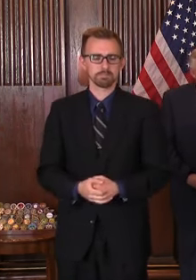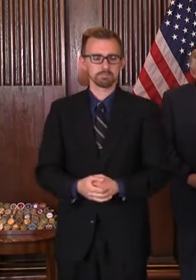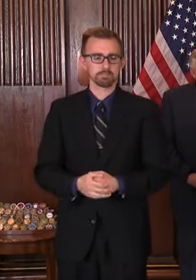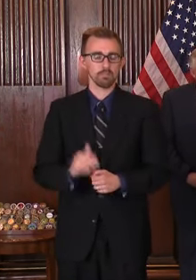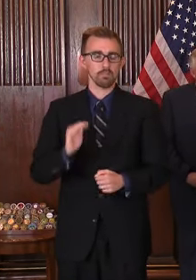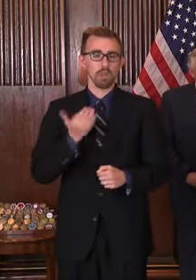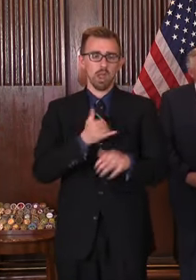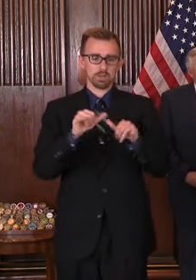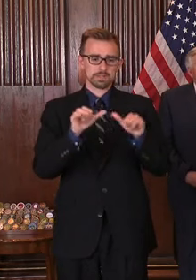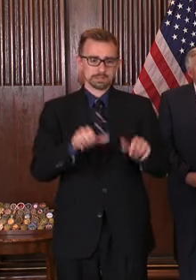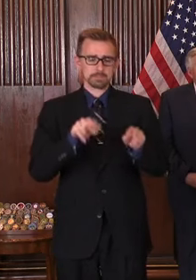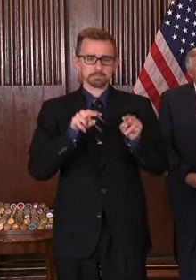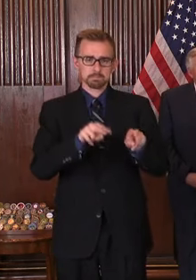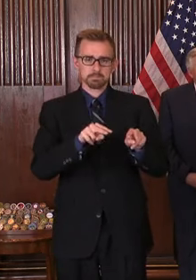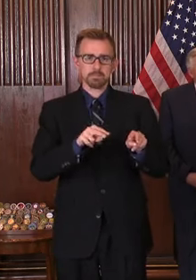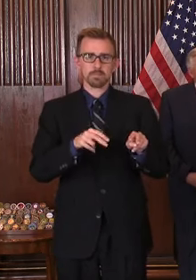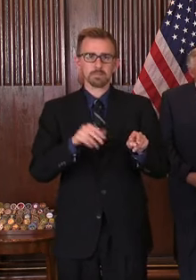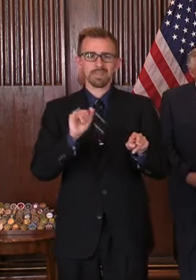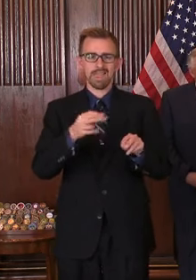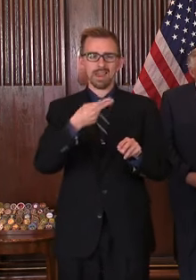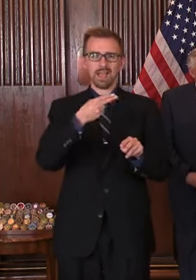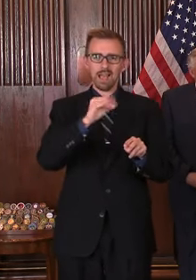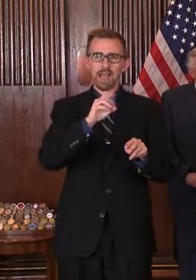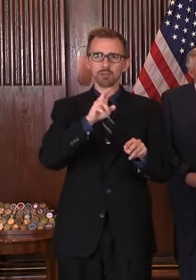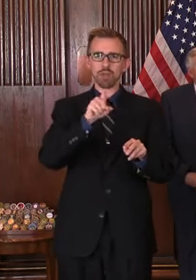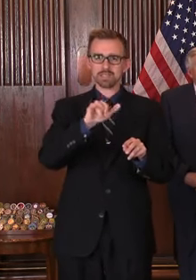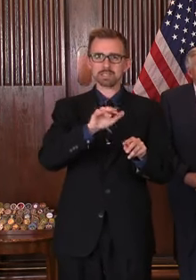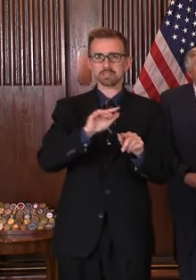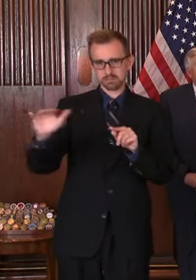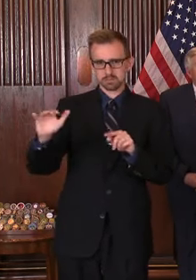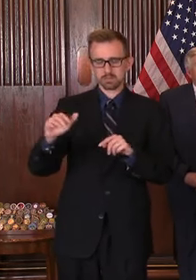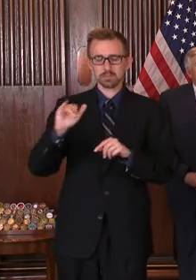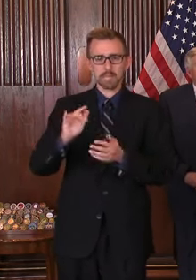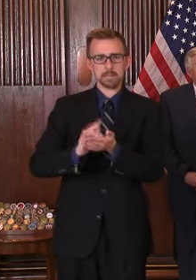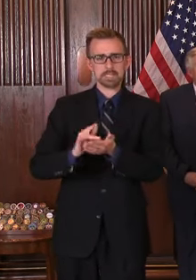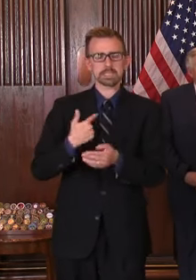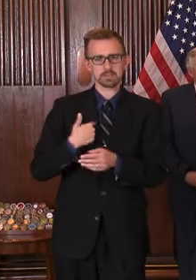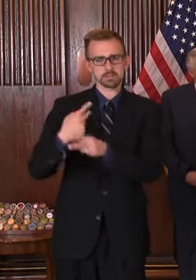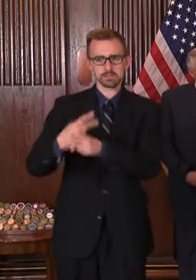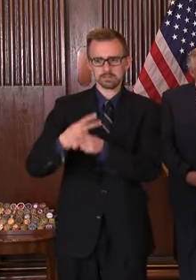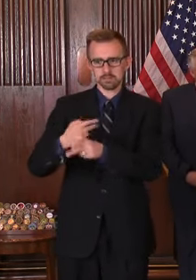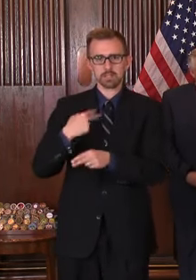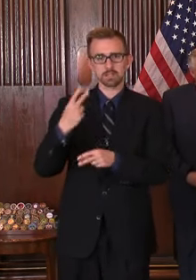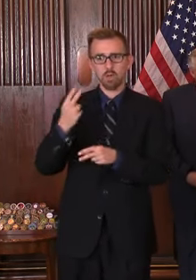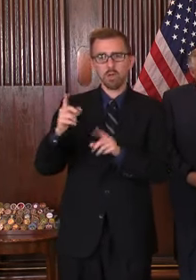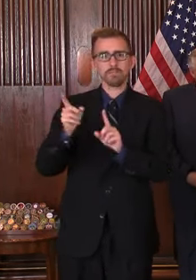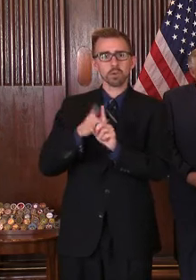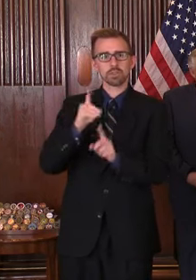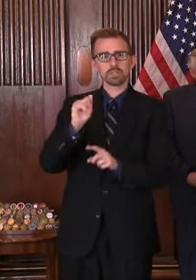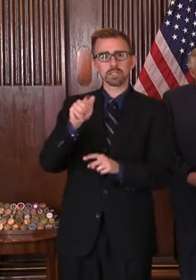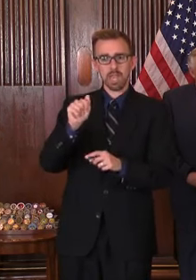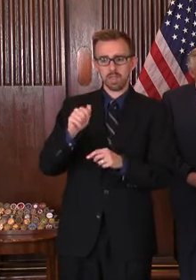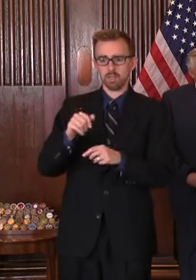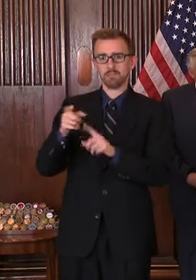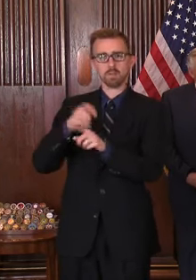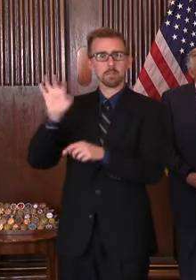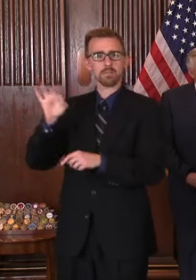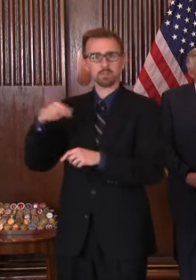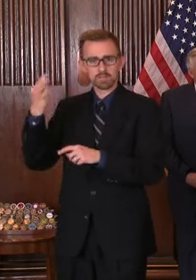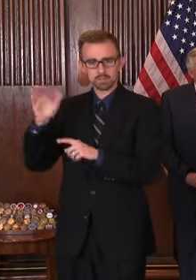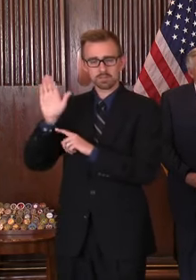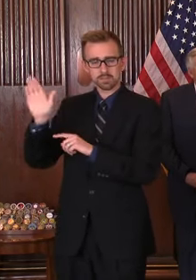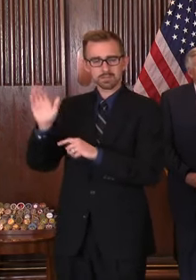system, we've used hydroxychloroquine sparingly because I was informed by the original data. I looked at the data out of France.